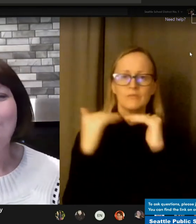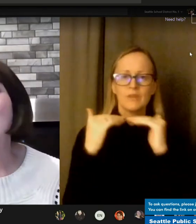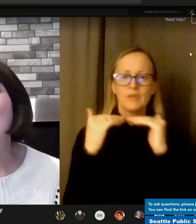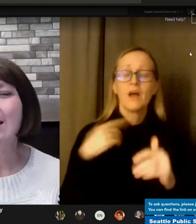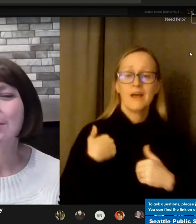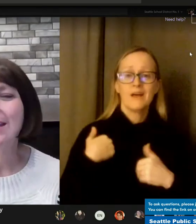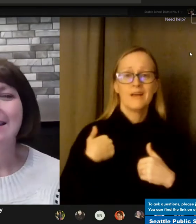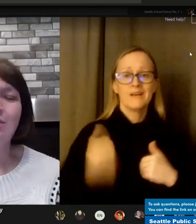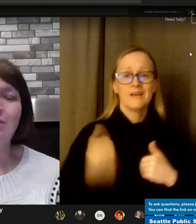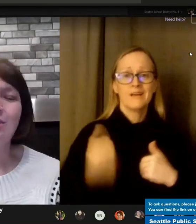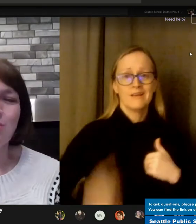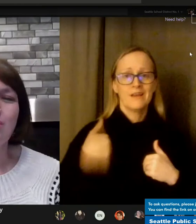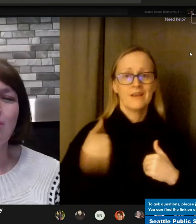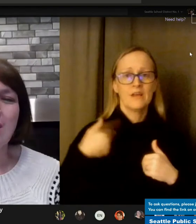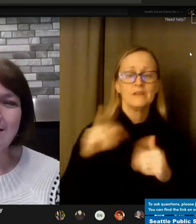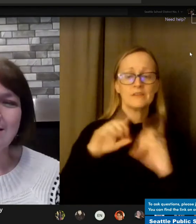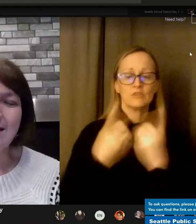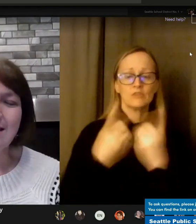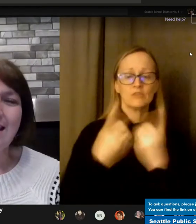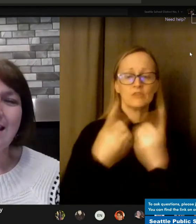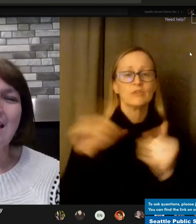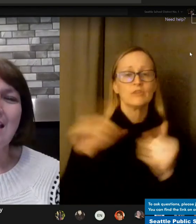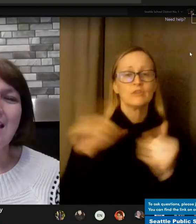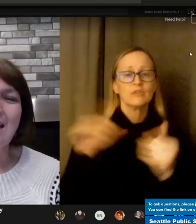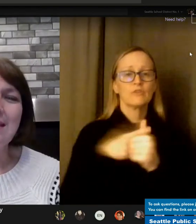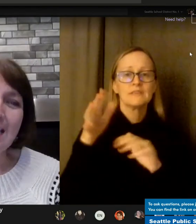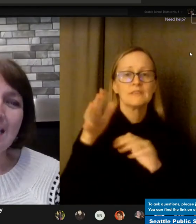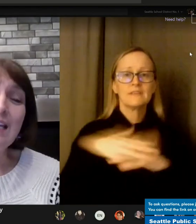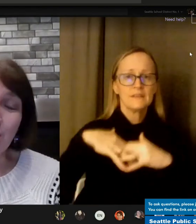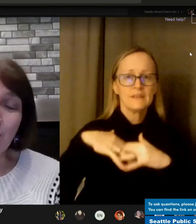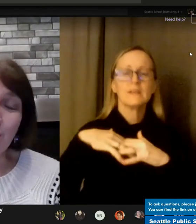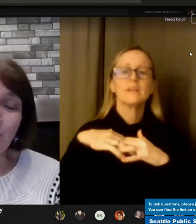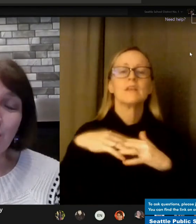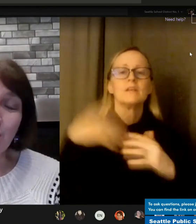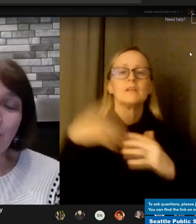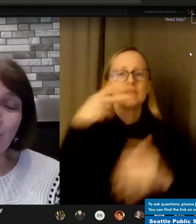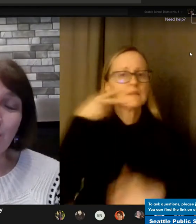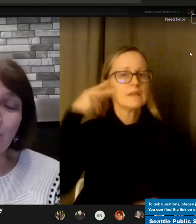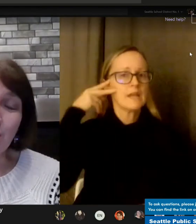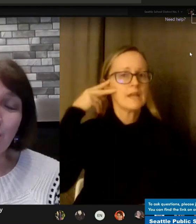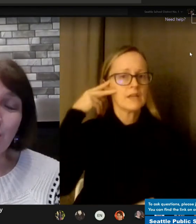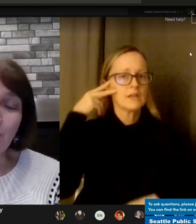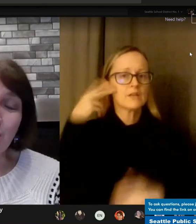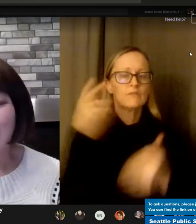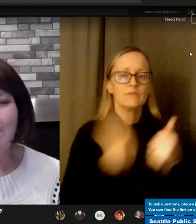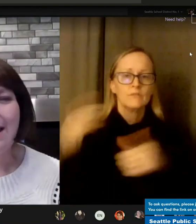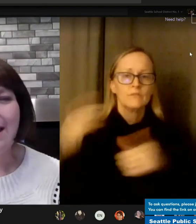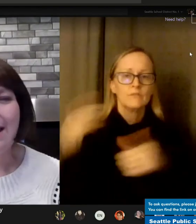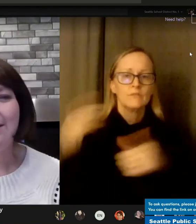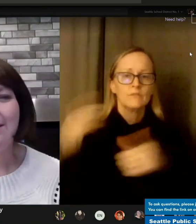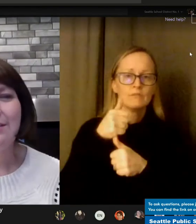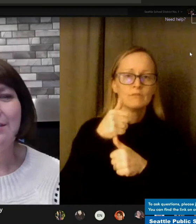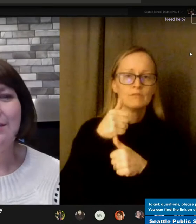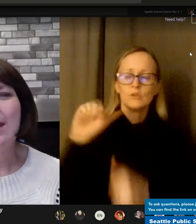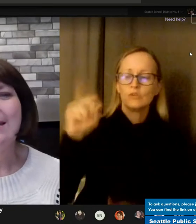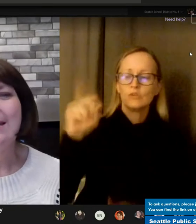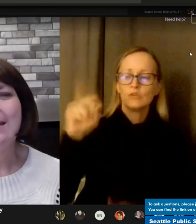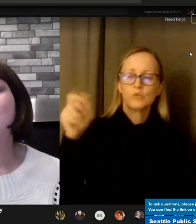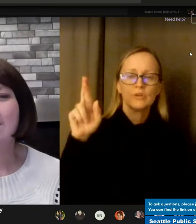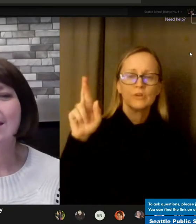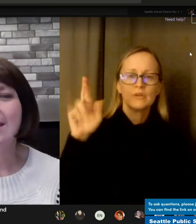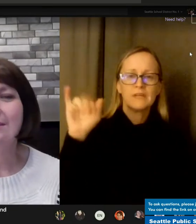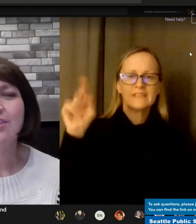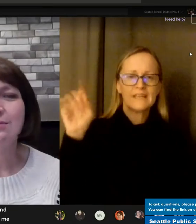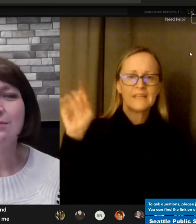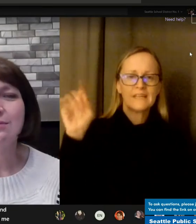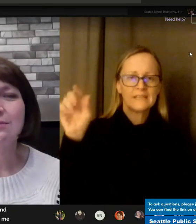racial equity and social justice has been deeply personal to me, and I'm really proud of the ways that we have moved the